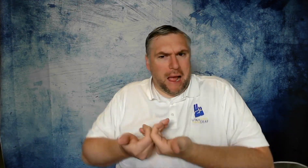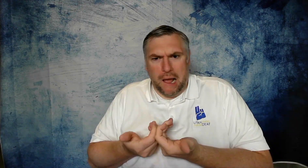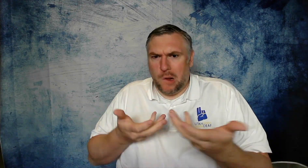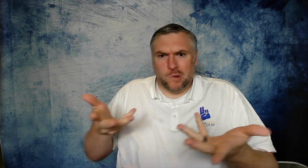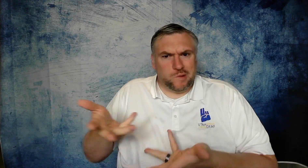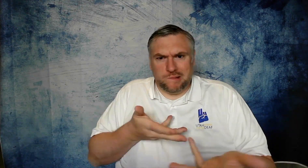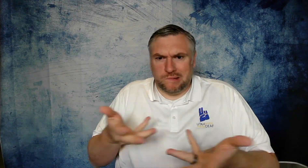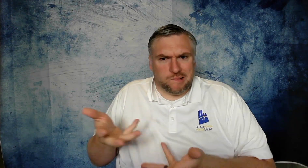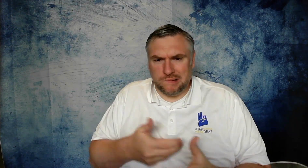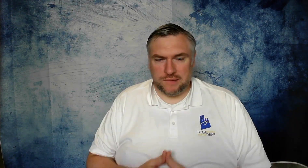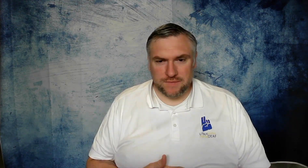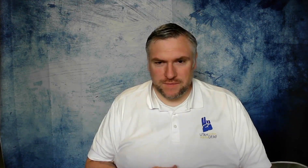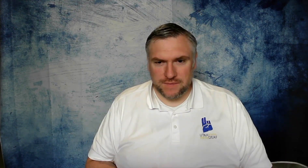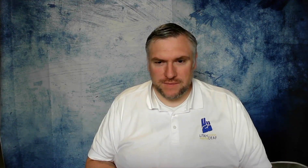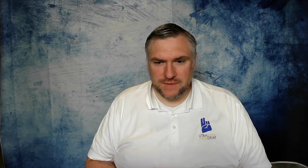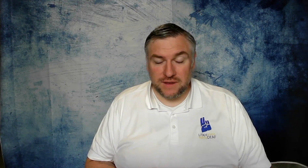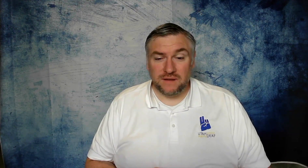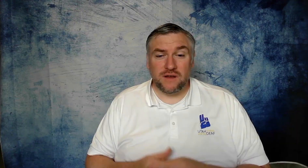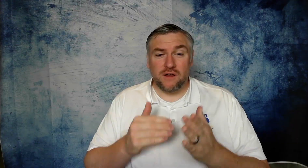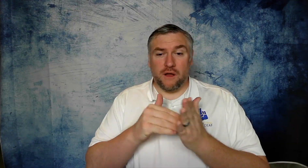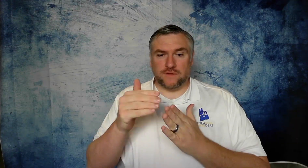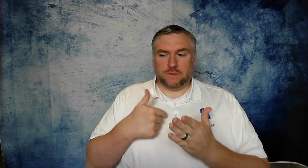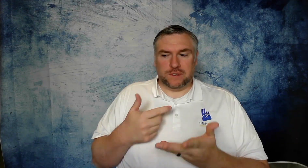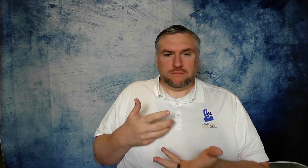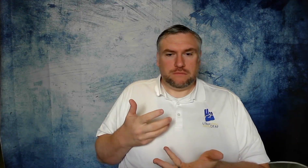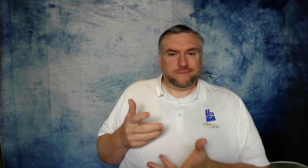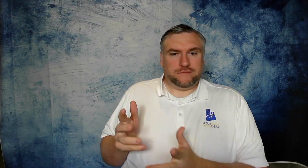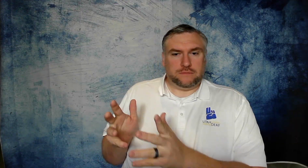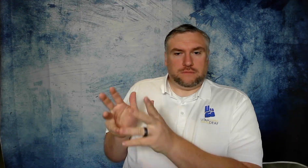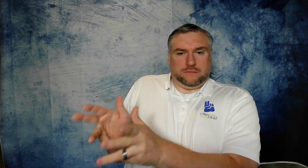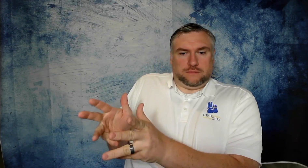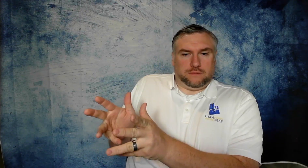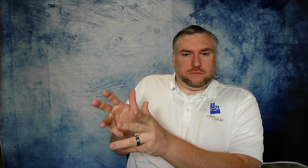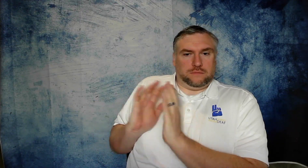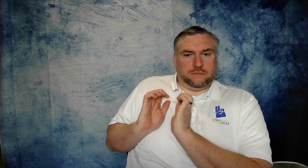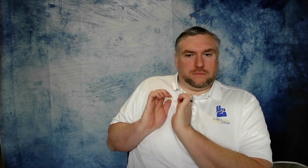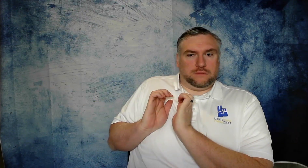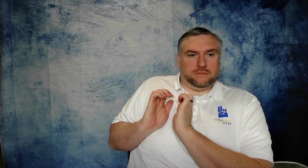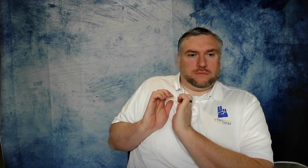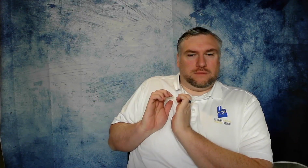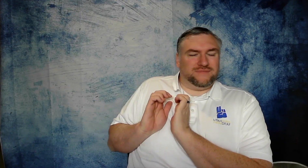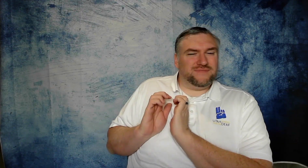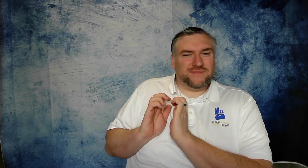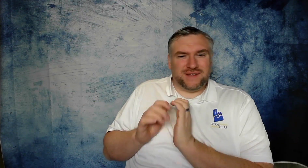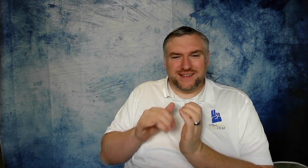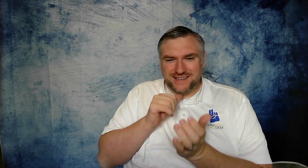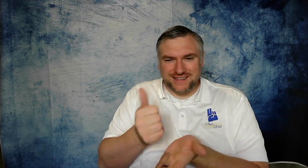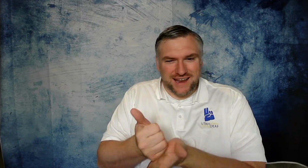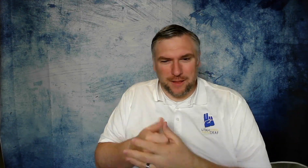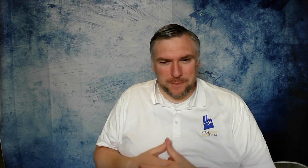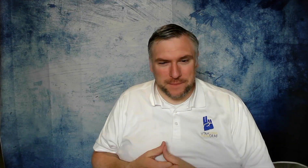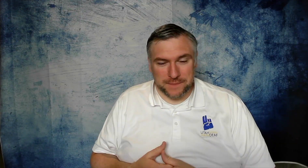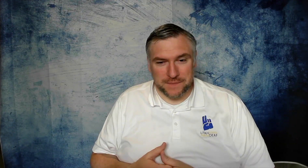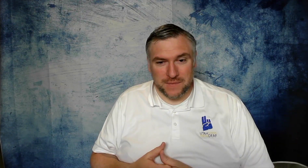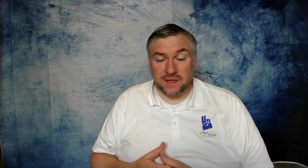learn how to interact. Often we kind of just leave students with autism alone, but that doesn't